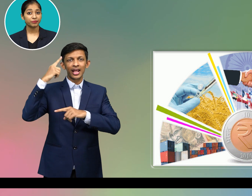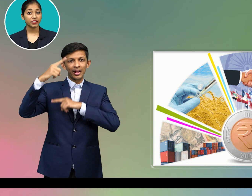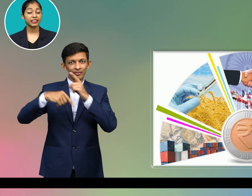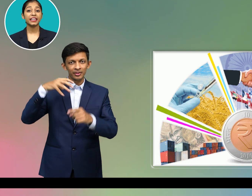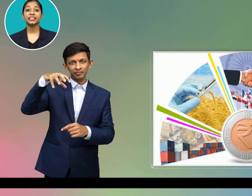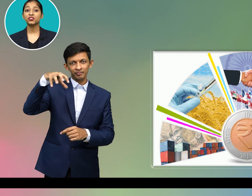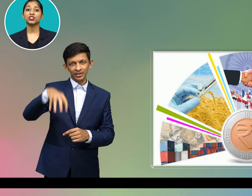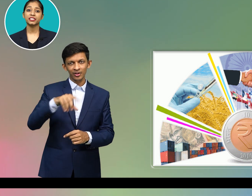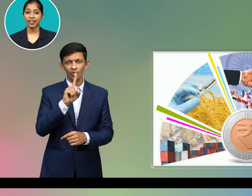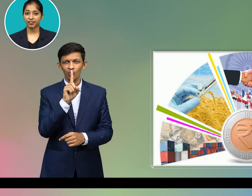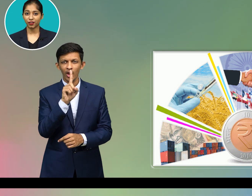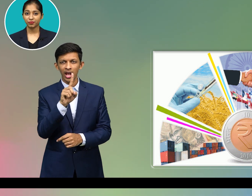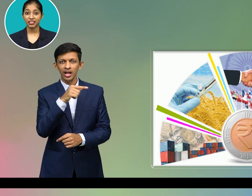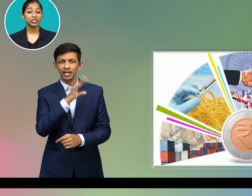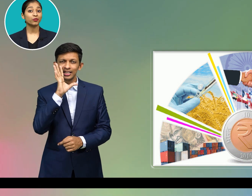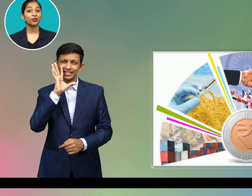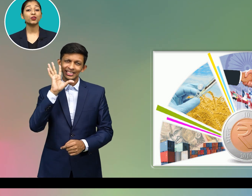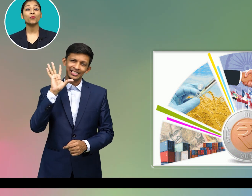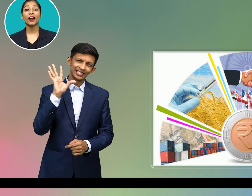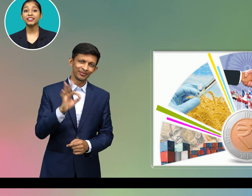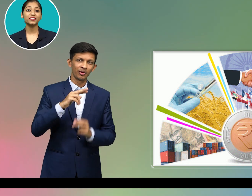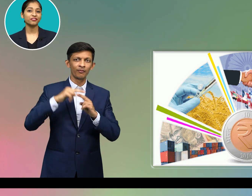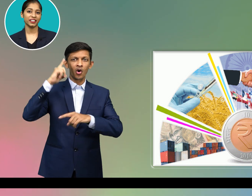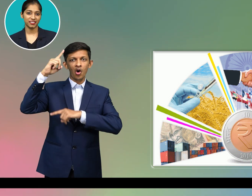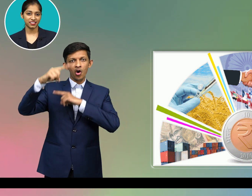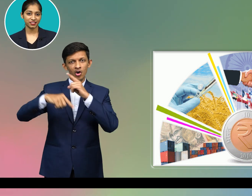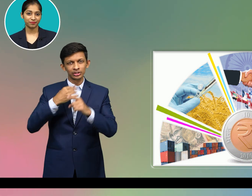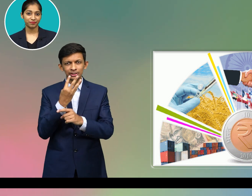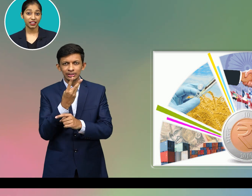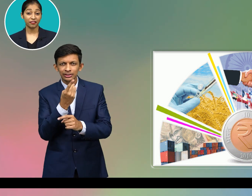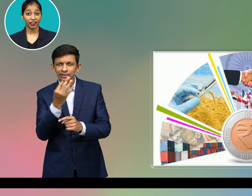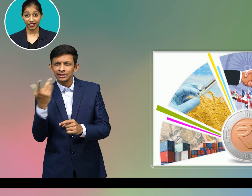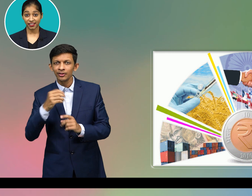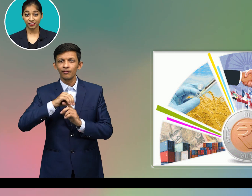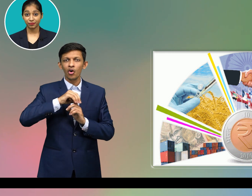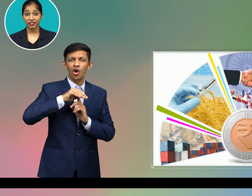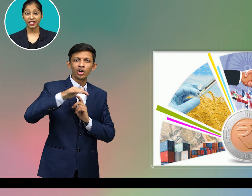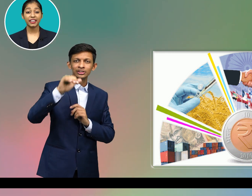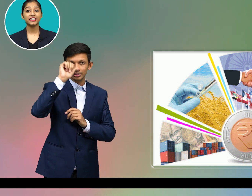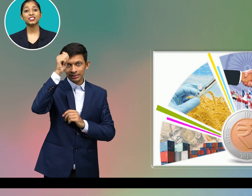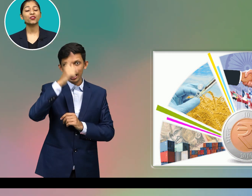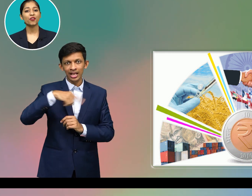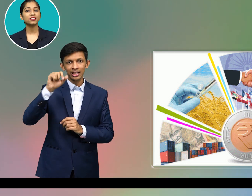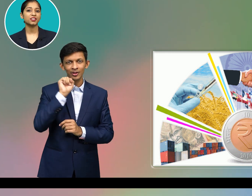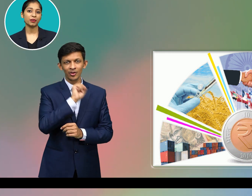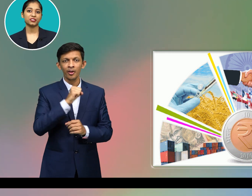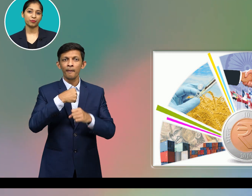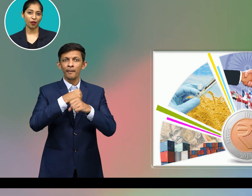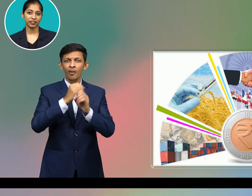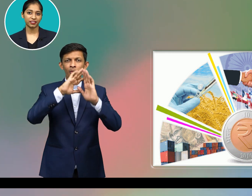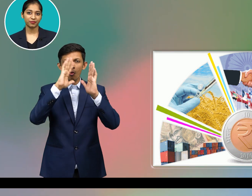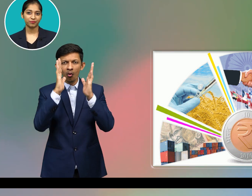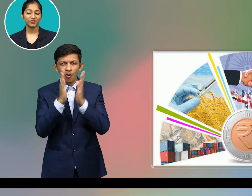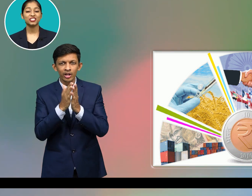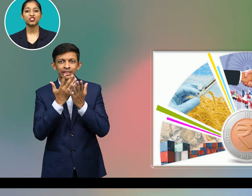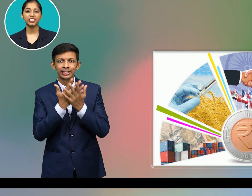Growth in the industrial sector is one of the vital figures affecting India's gross domestic